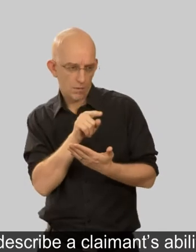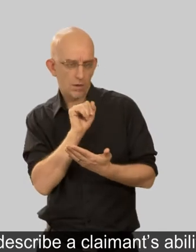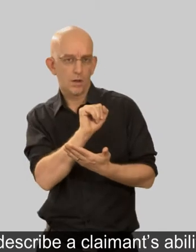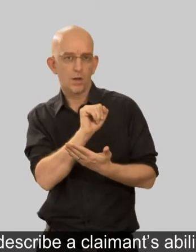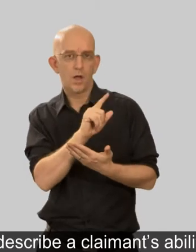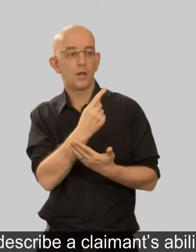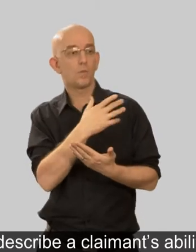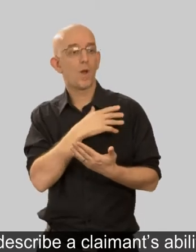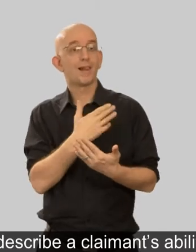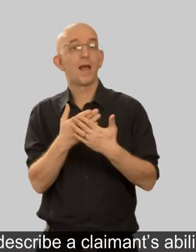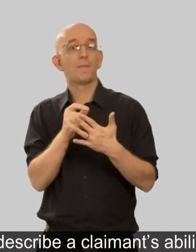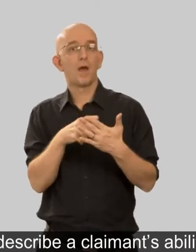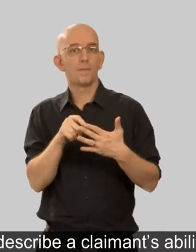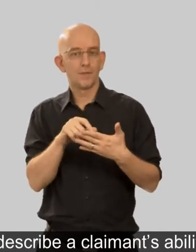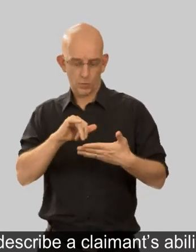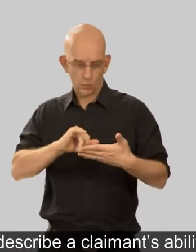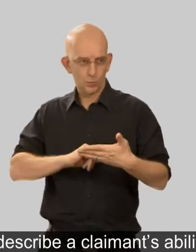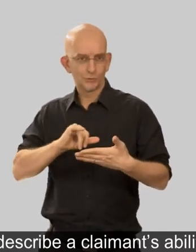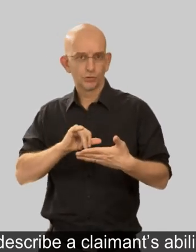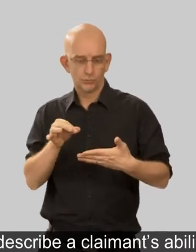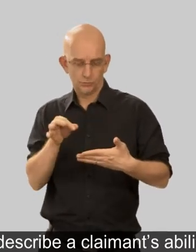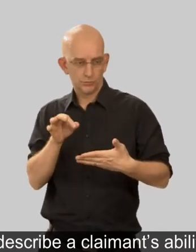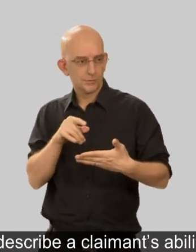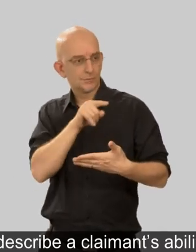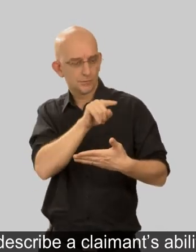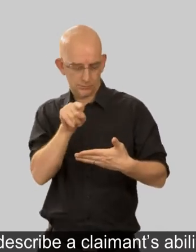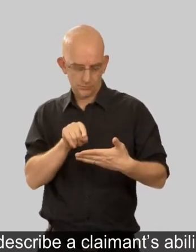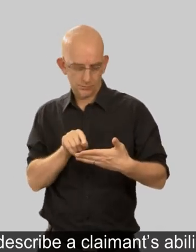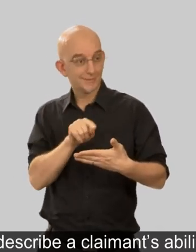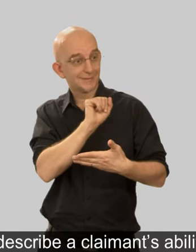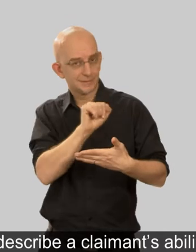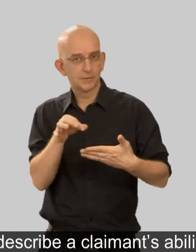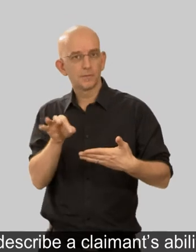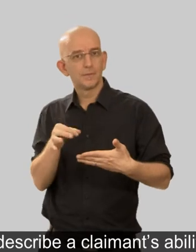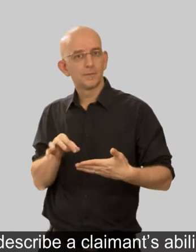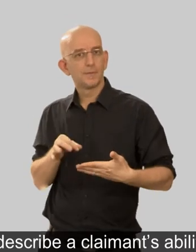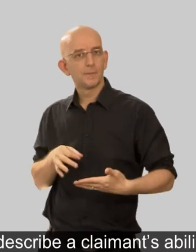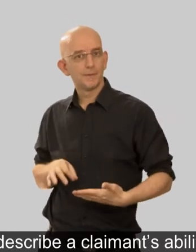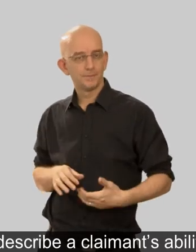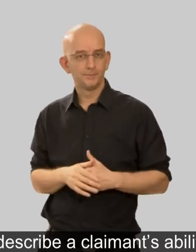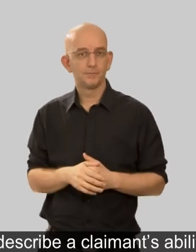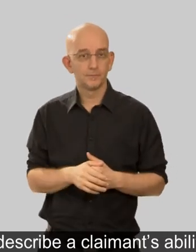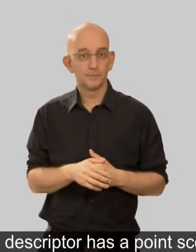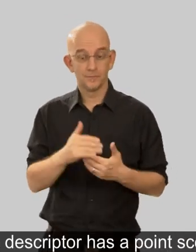to describe a claimant's ability to carry out each activity.